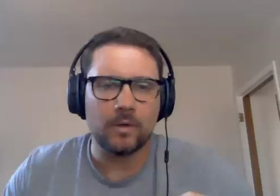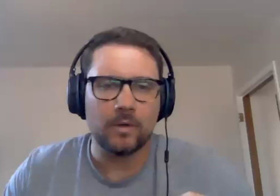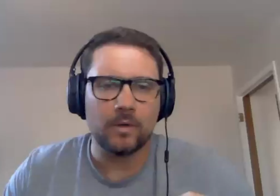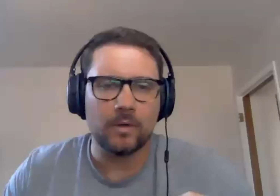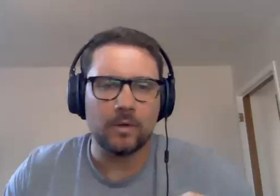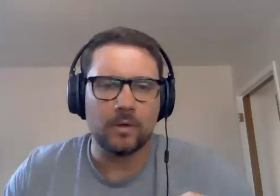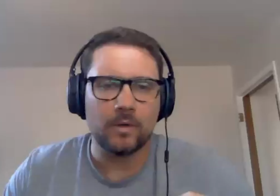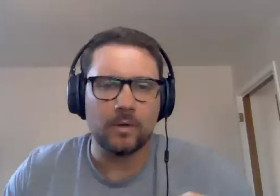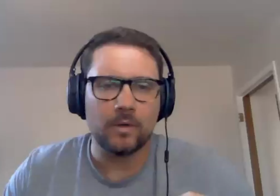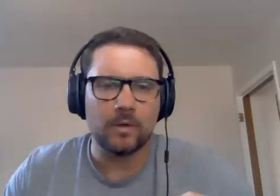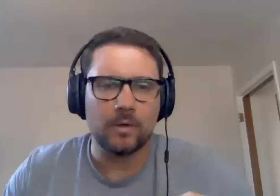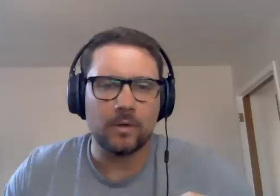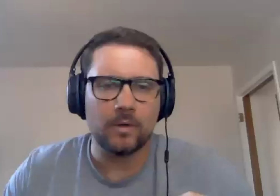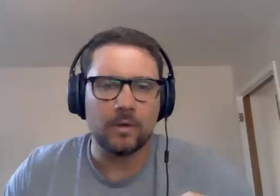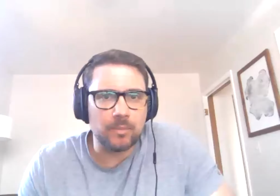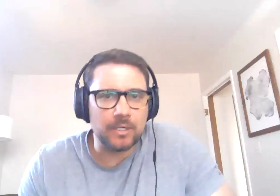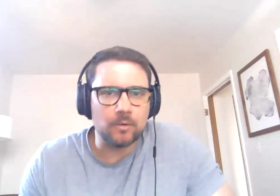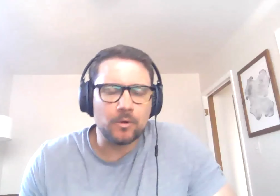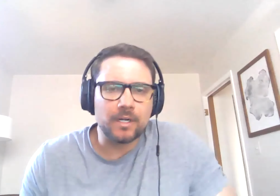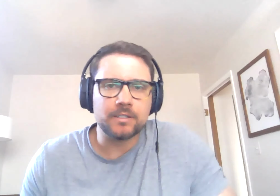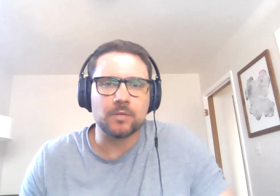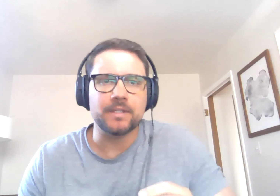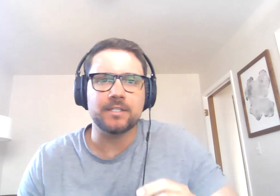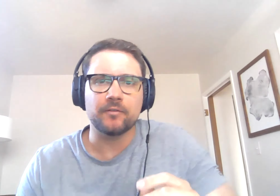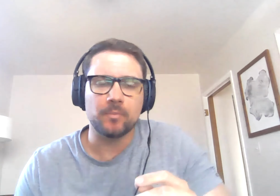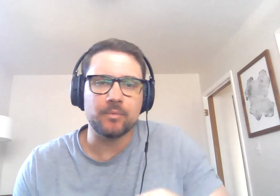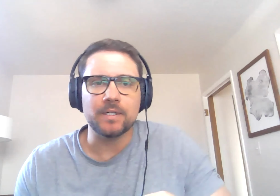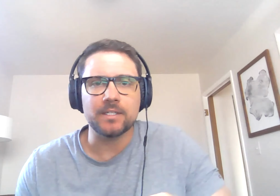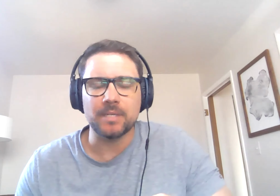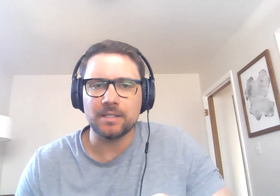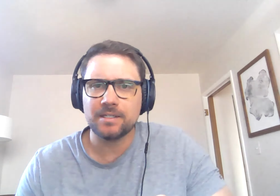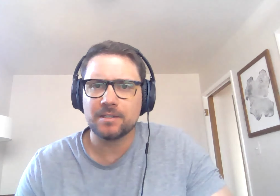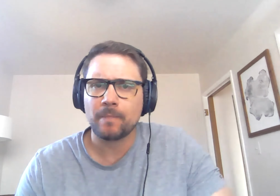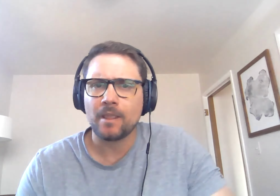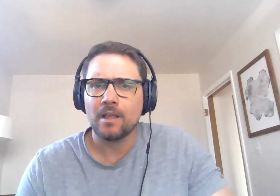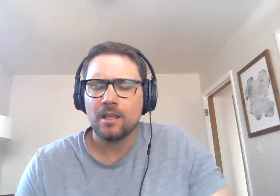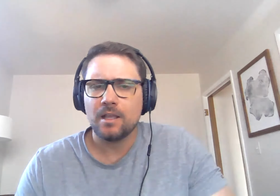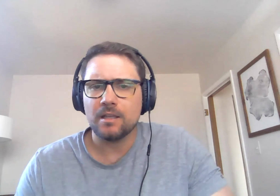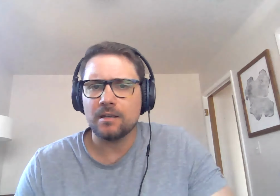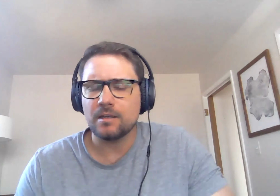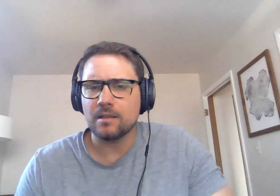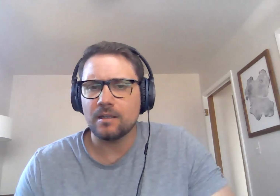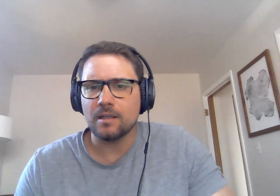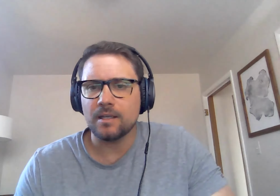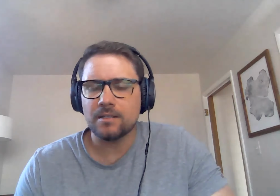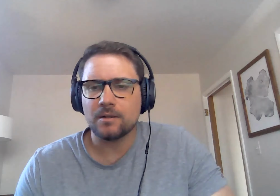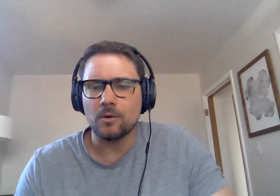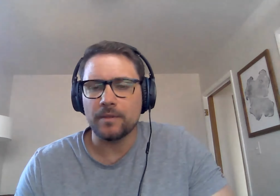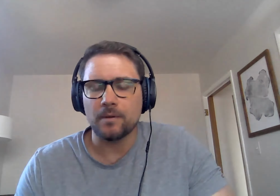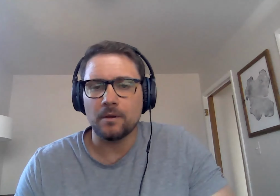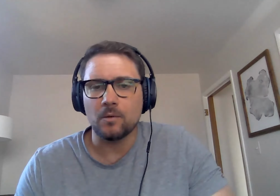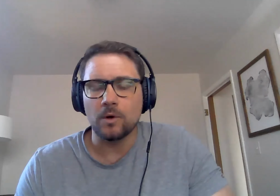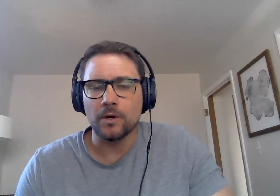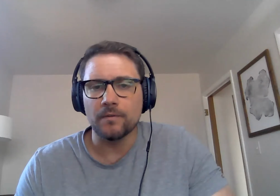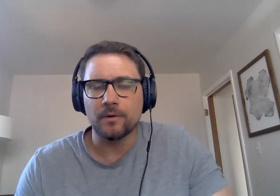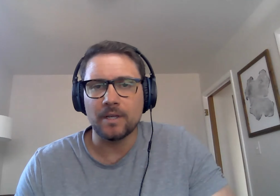Hello, everyone. My name is Craig. I'm the community organizer with the Center for People with Disabilities. And I guess I'll go